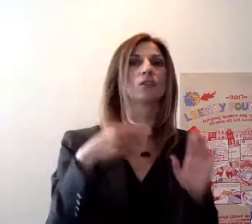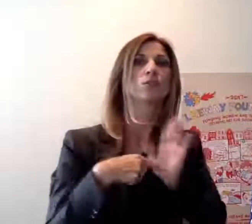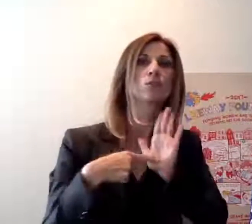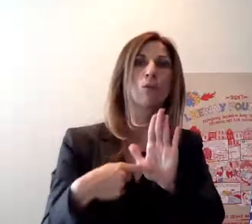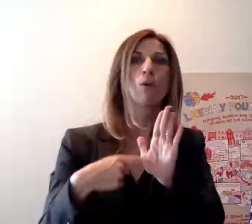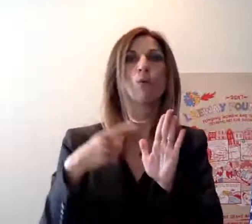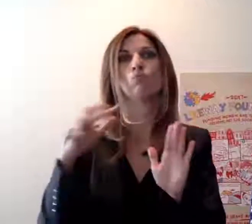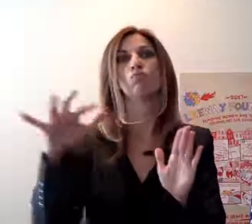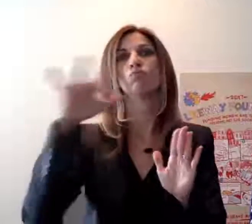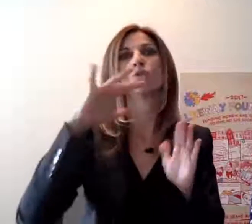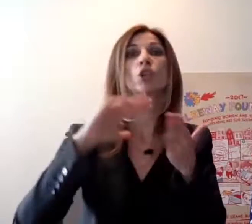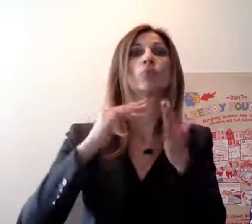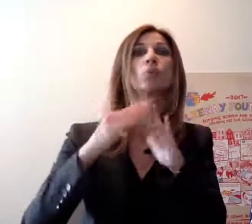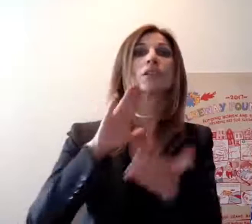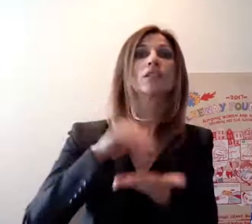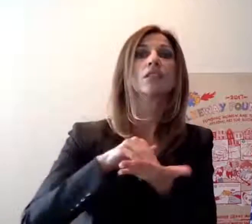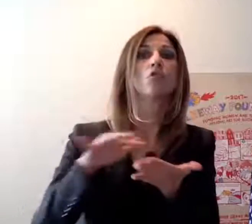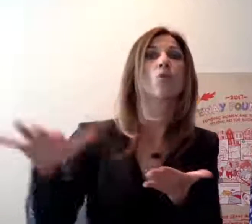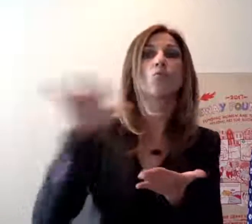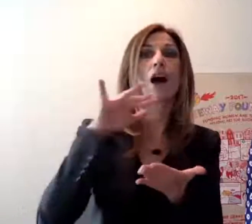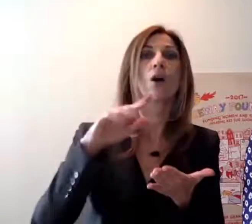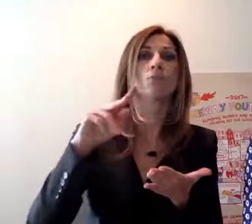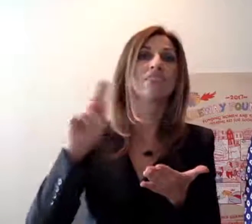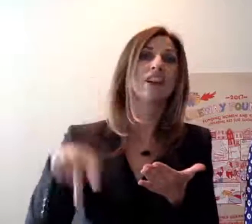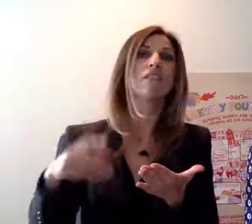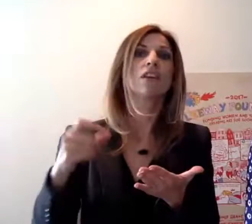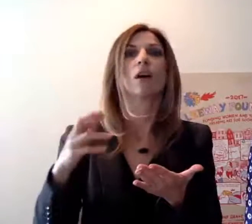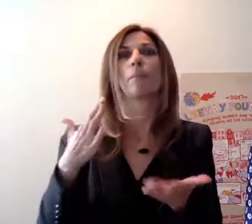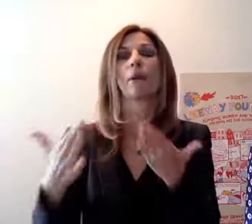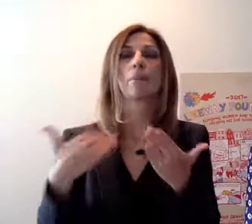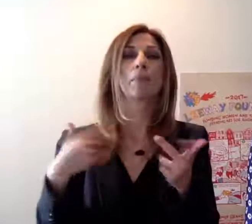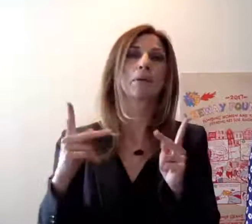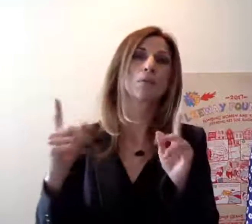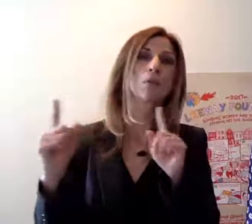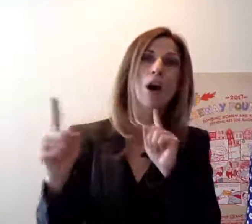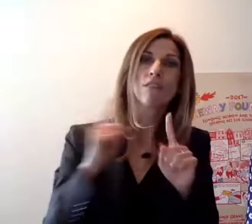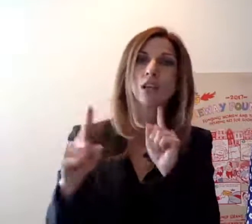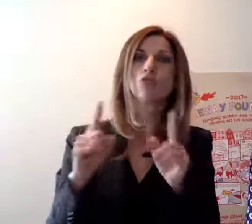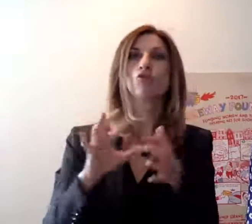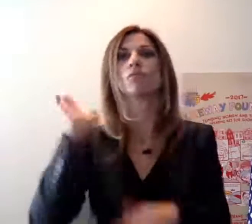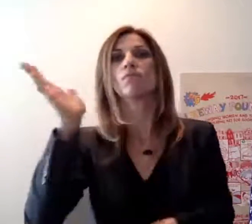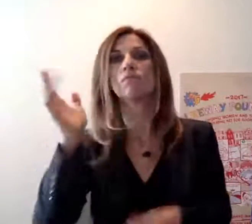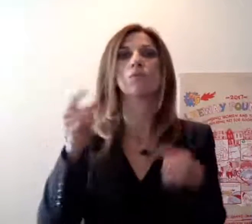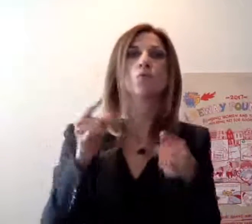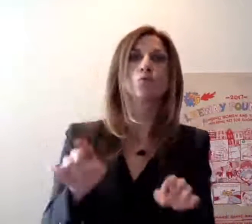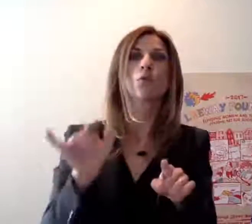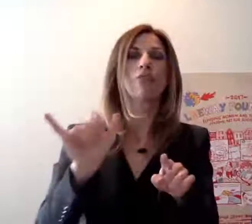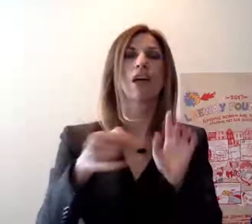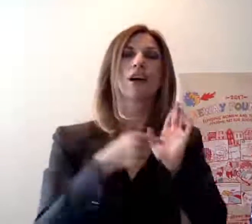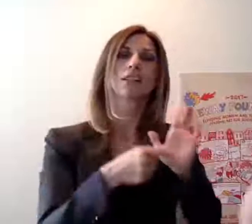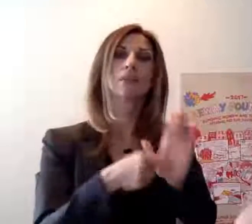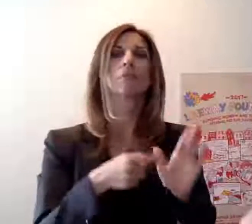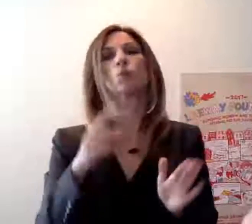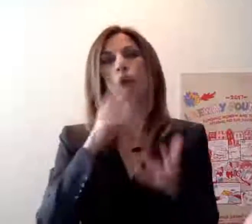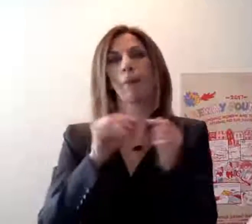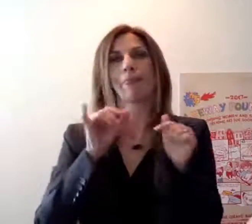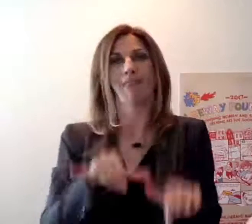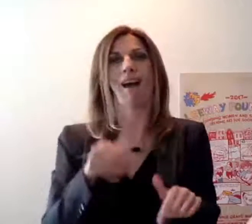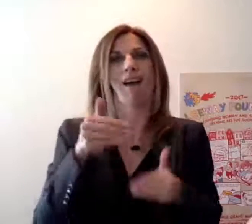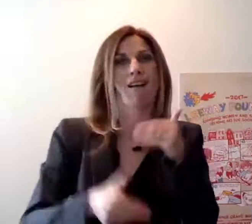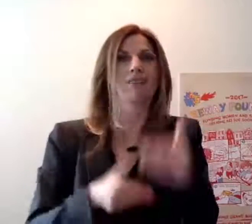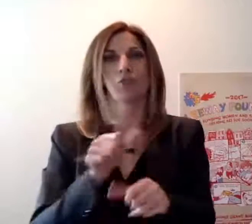displayed in community centers throughout the city, and there was conversations that happened together with those exhibits. You would talk about that series